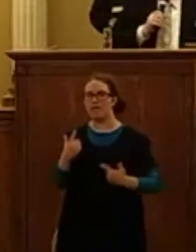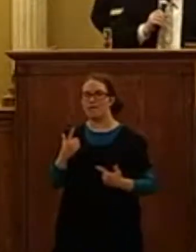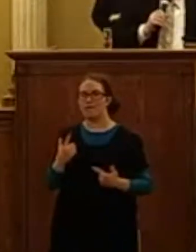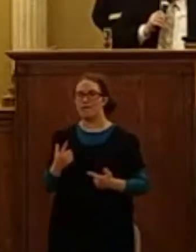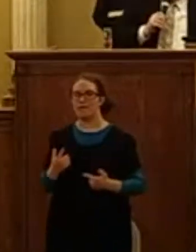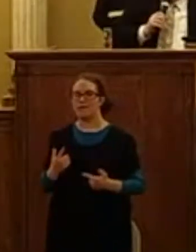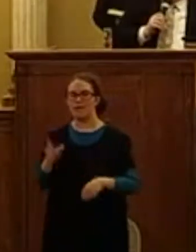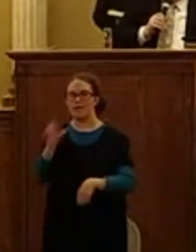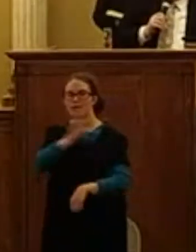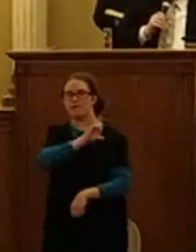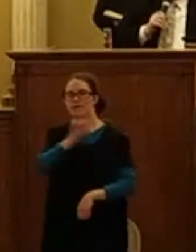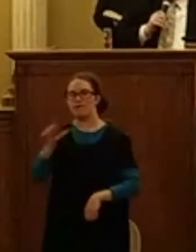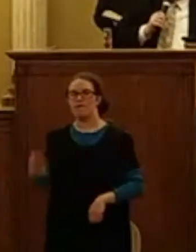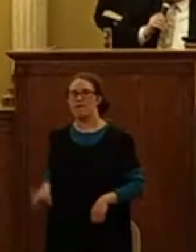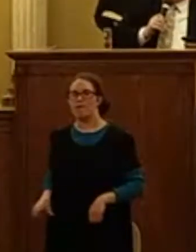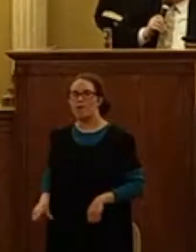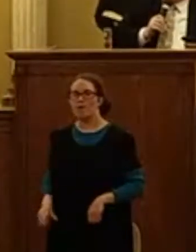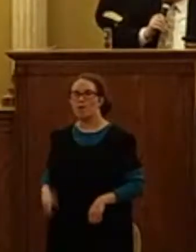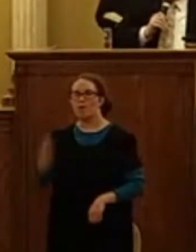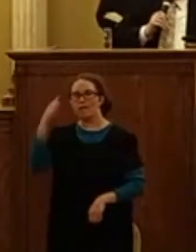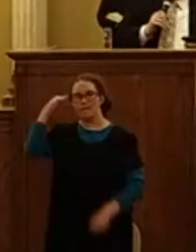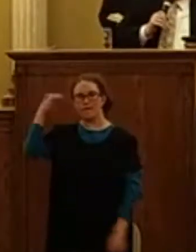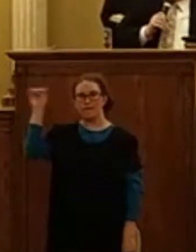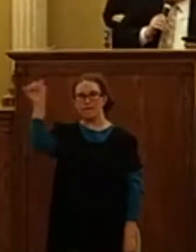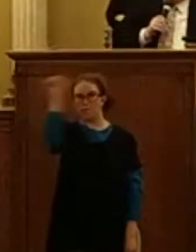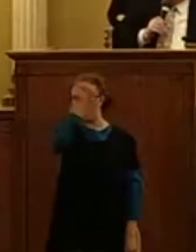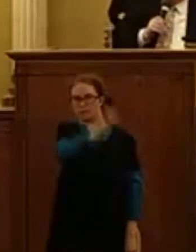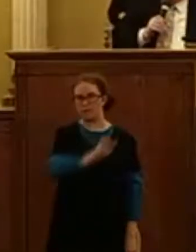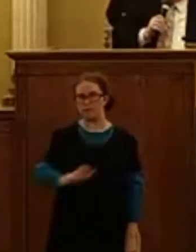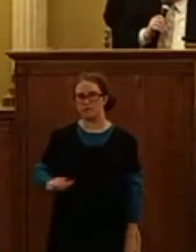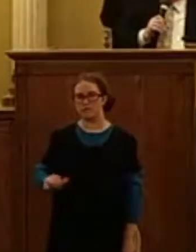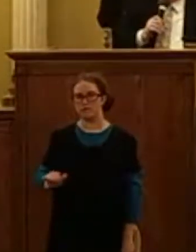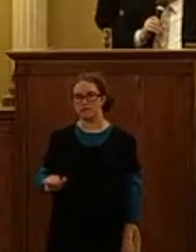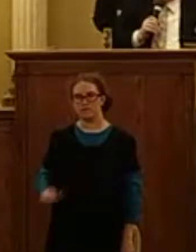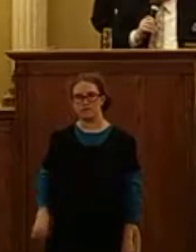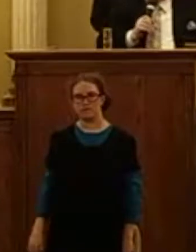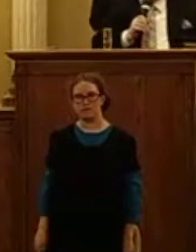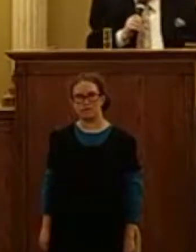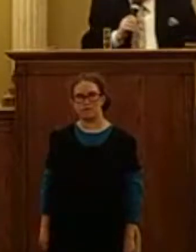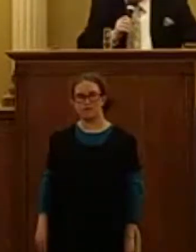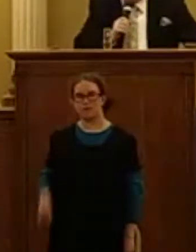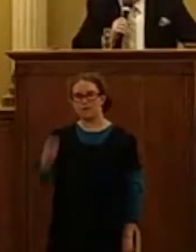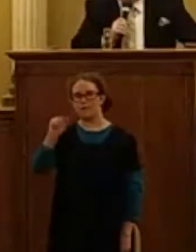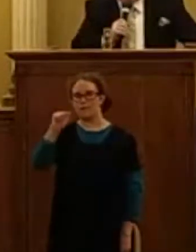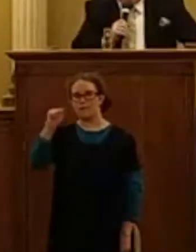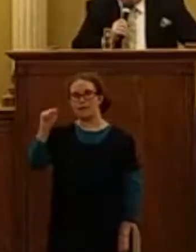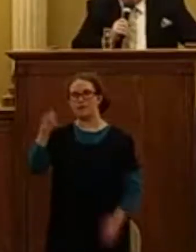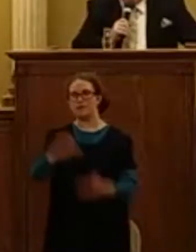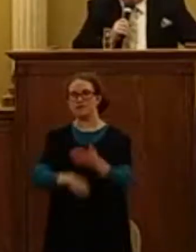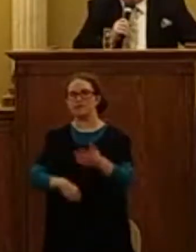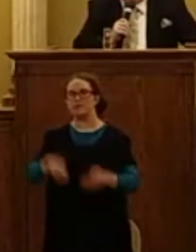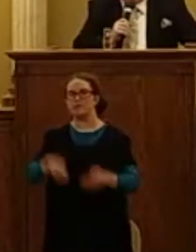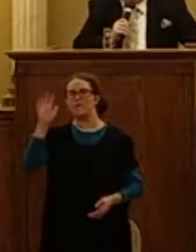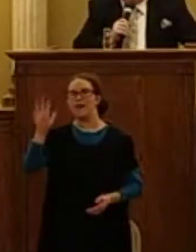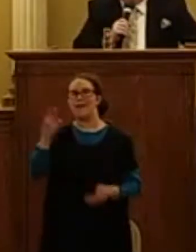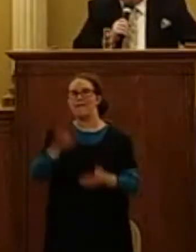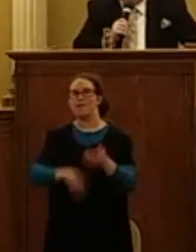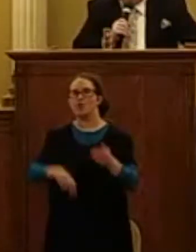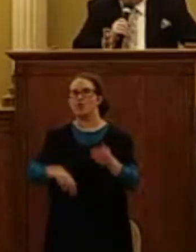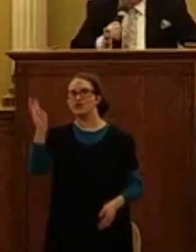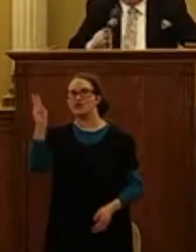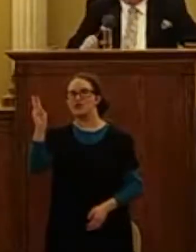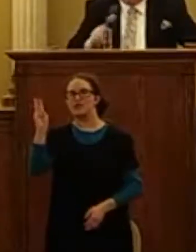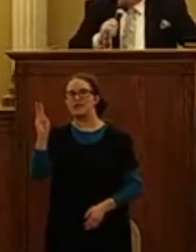will dwell in the house of the Lord forever. Amen. Matthew chapter 5, verse